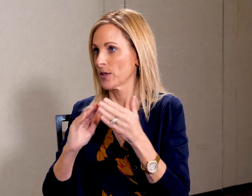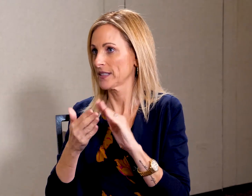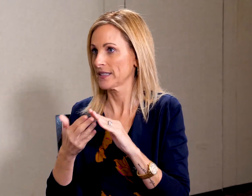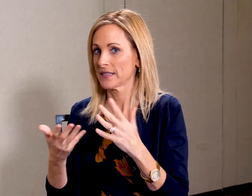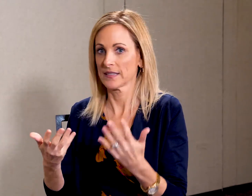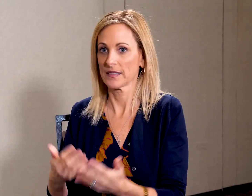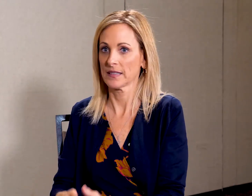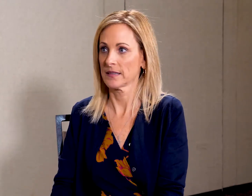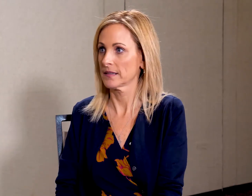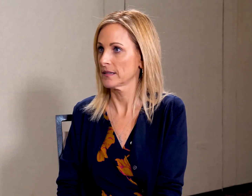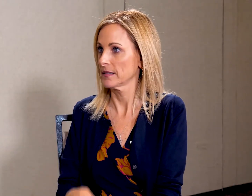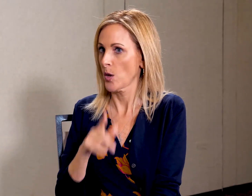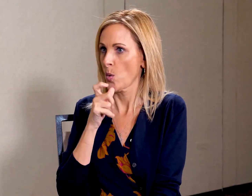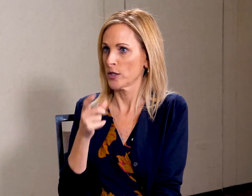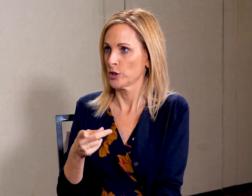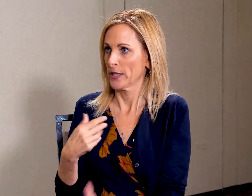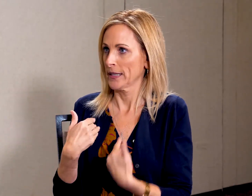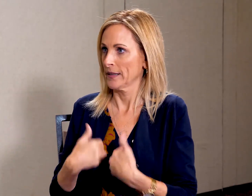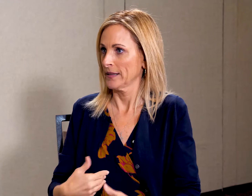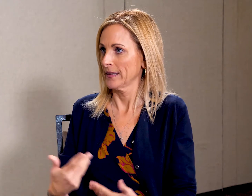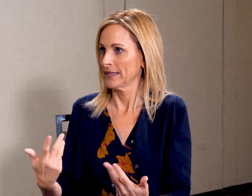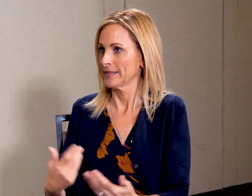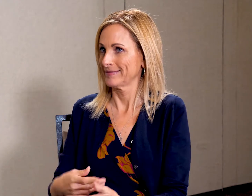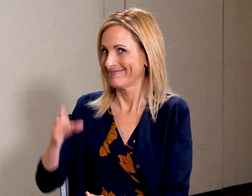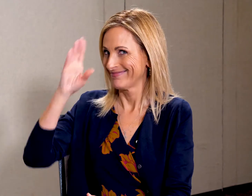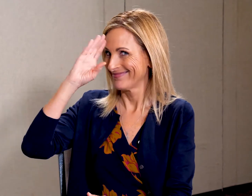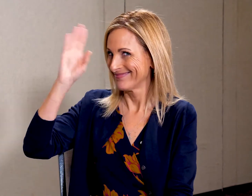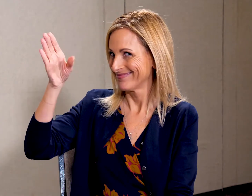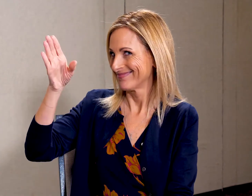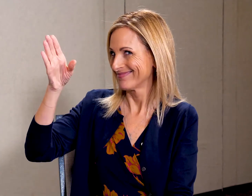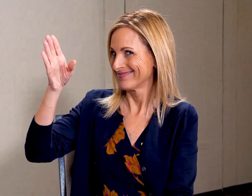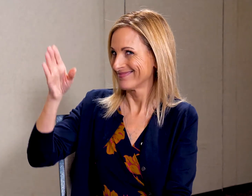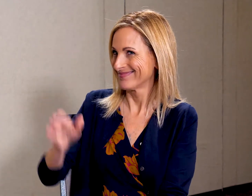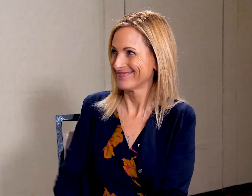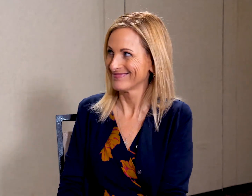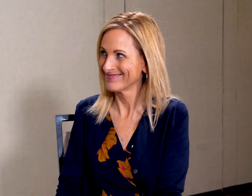And you know, especially for being a representative of the deaf community, who is she? And I'm like, hello.